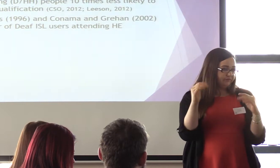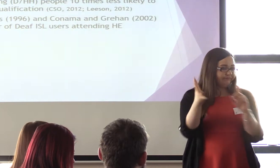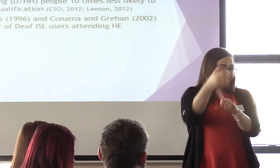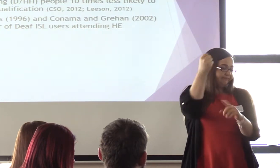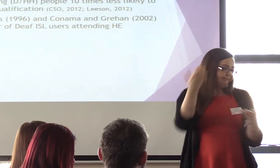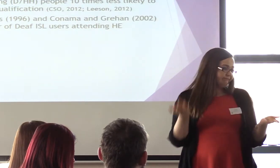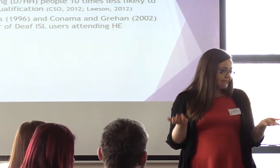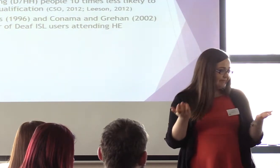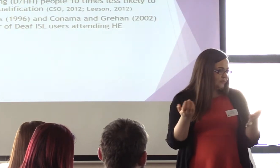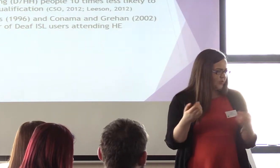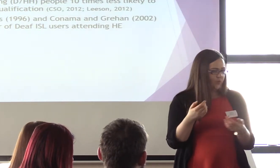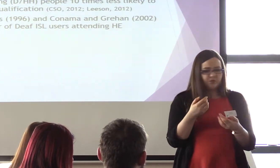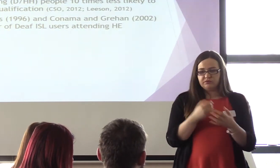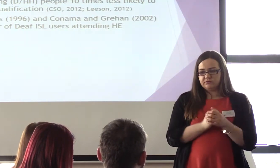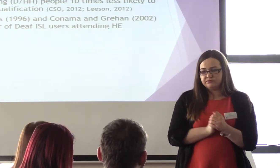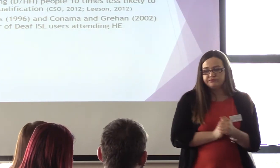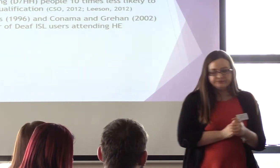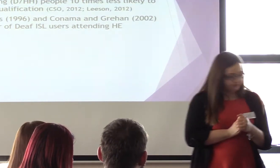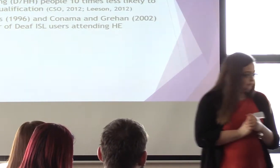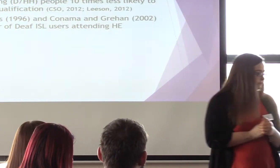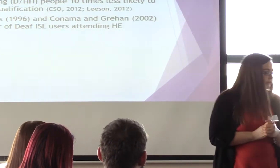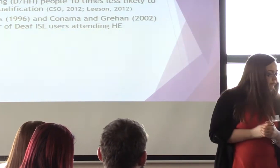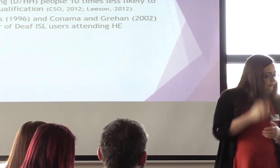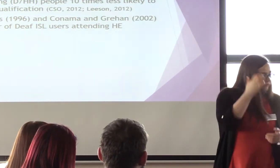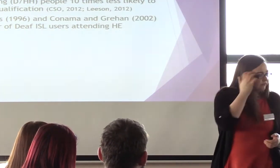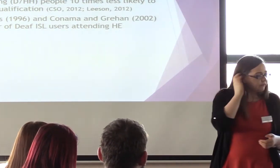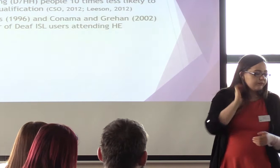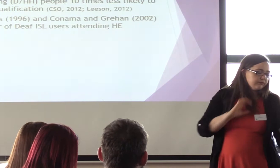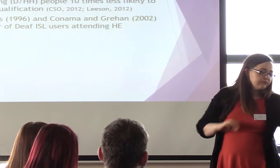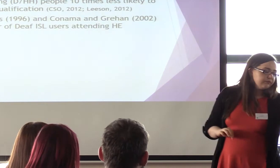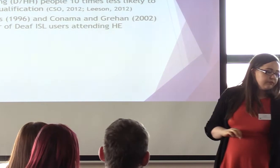went to attended third level education.